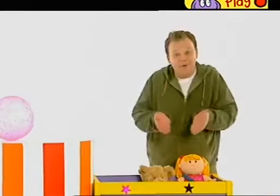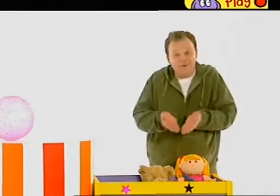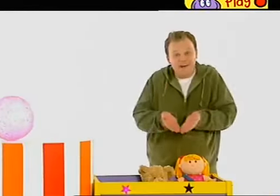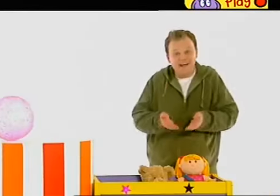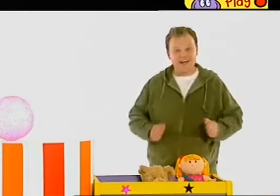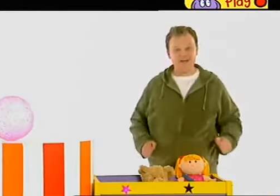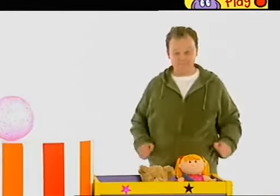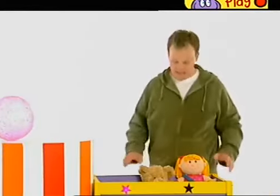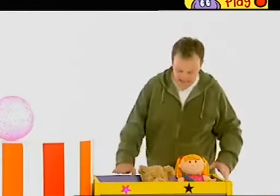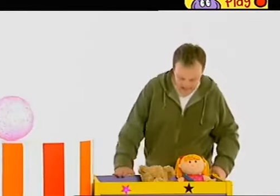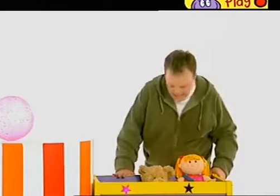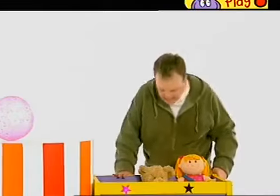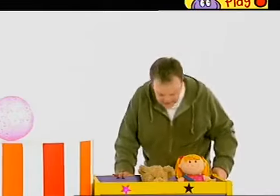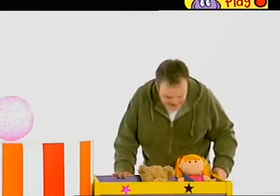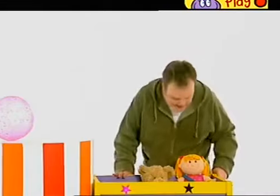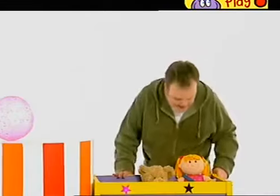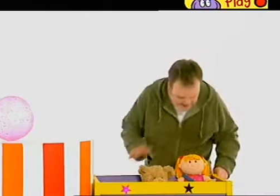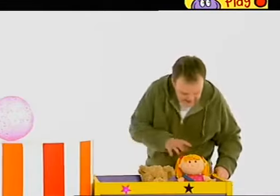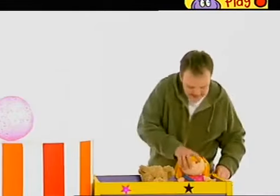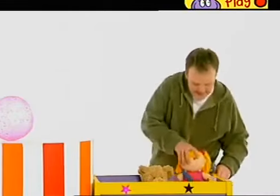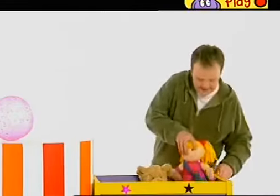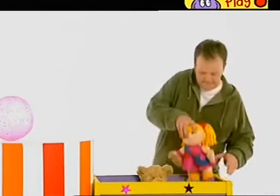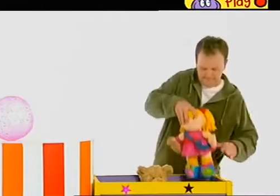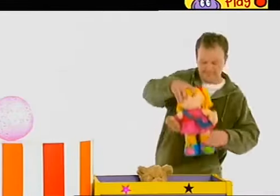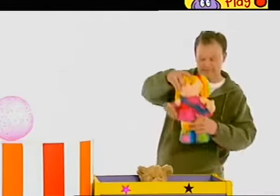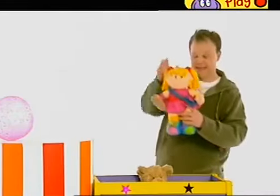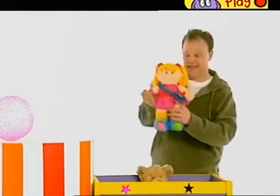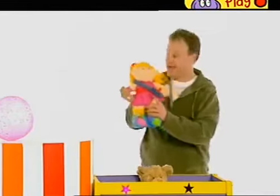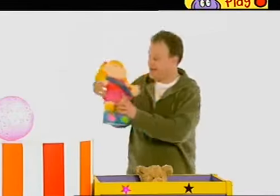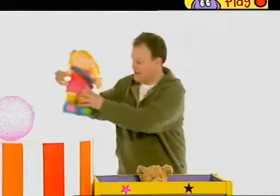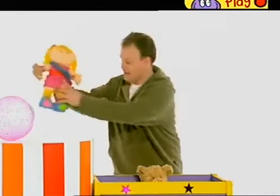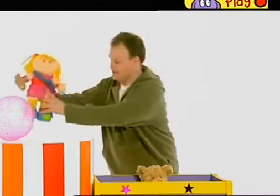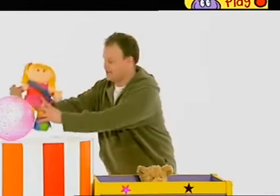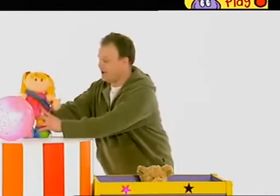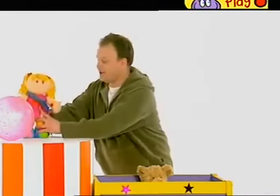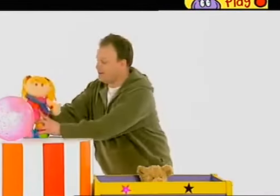Ball. And there's, aha, a doll.